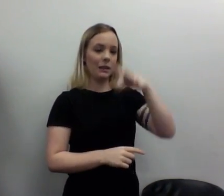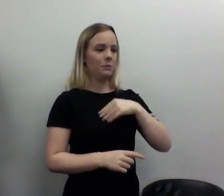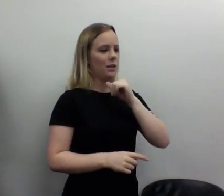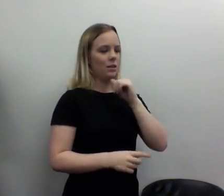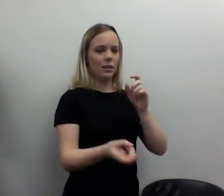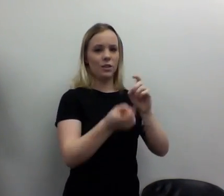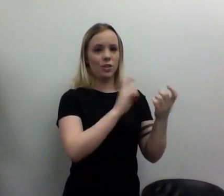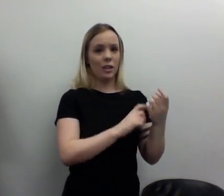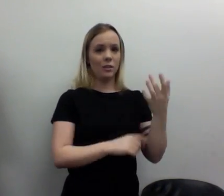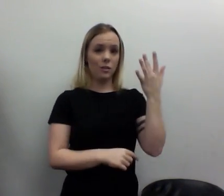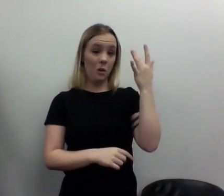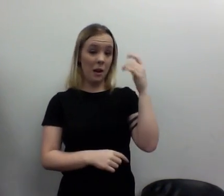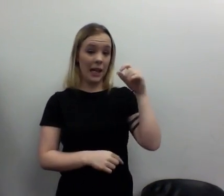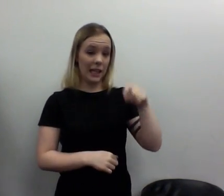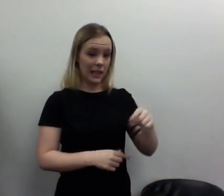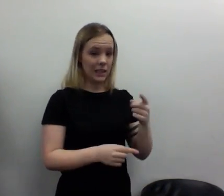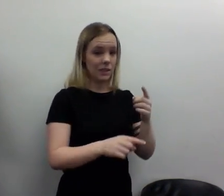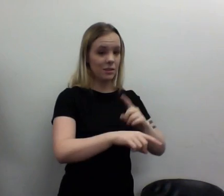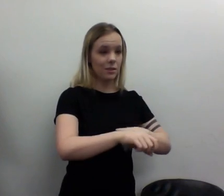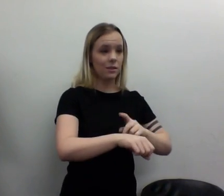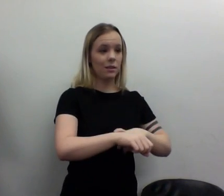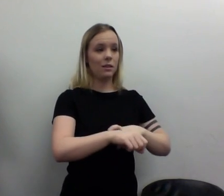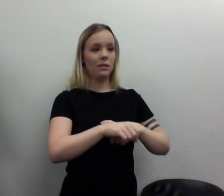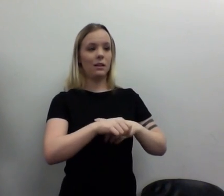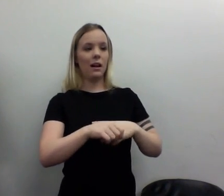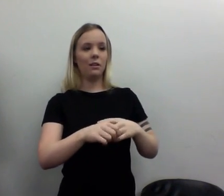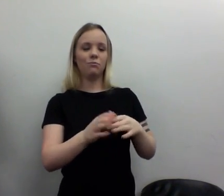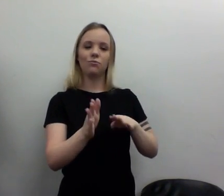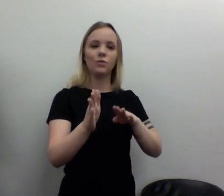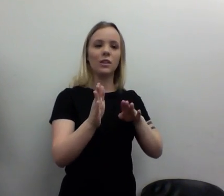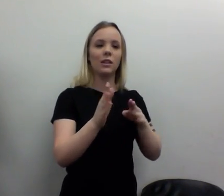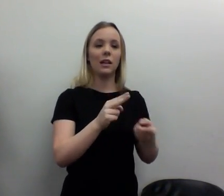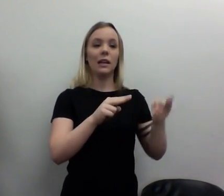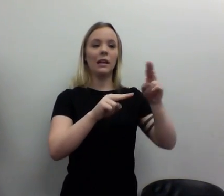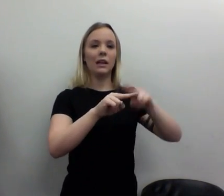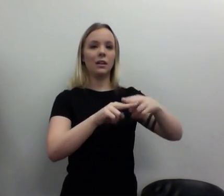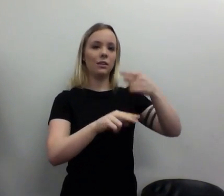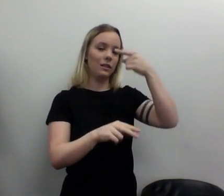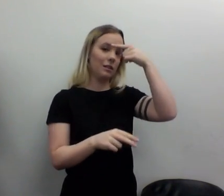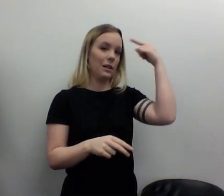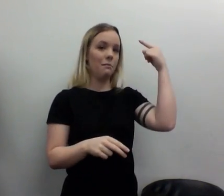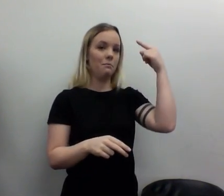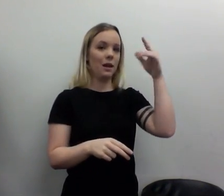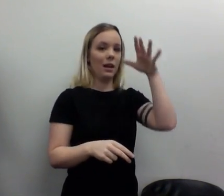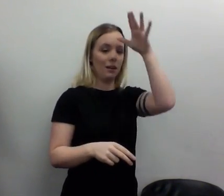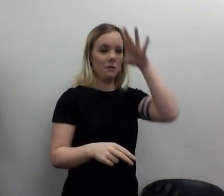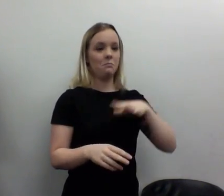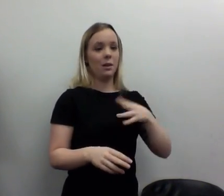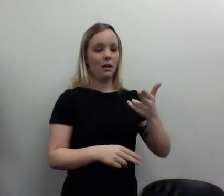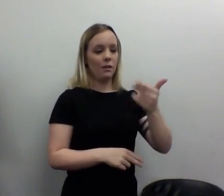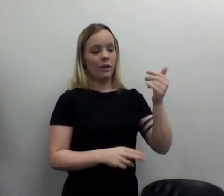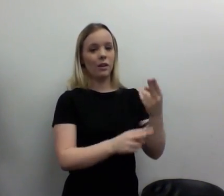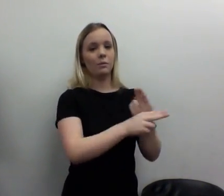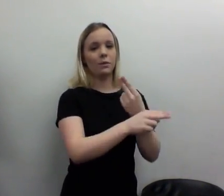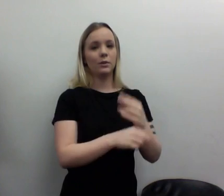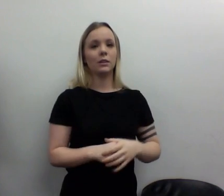was a significant increase in black male firearm use. In 1964, 41% of all